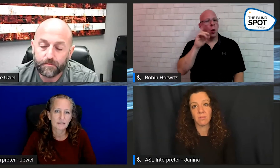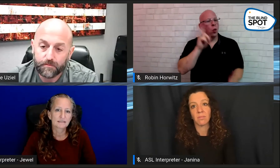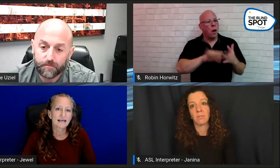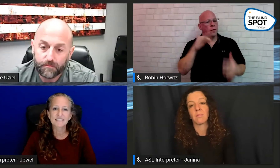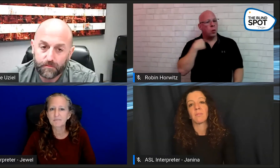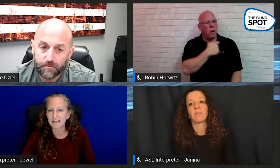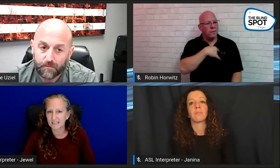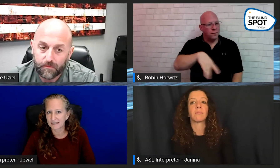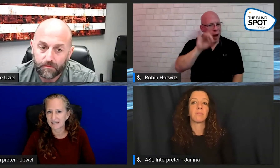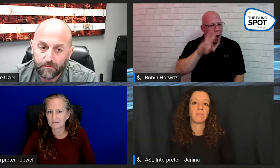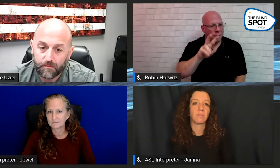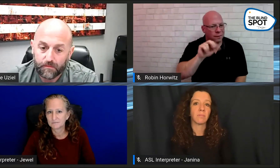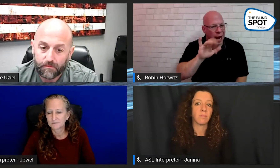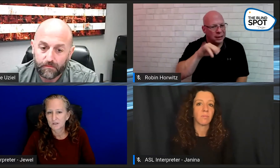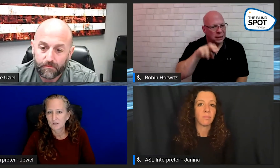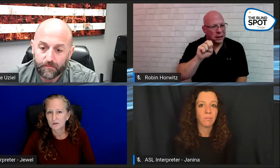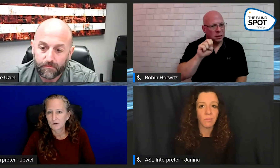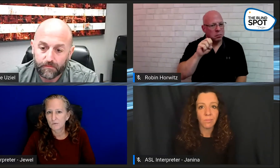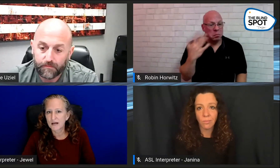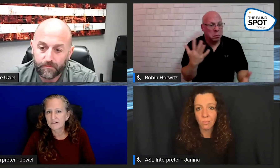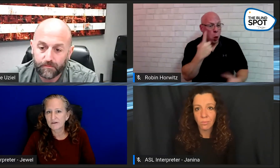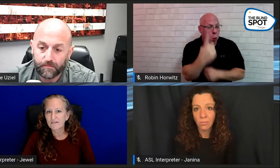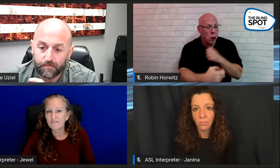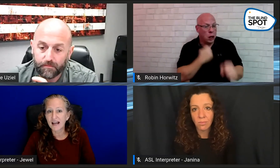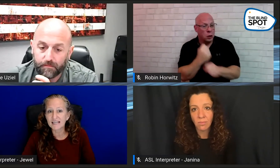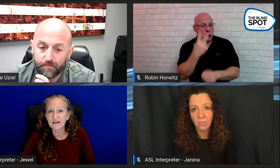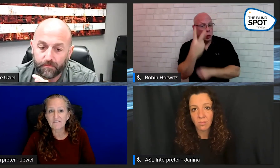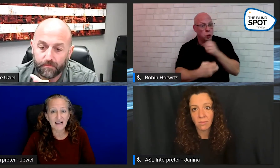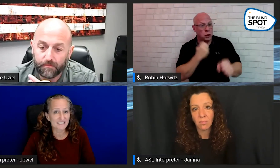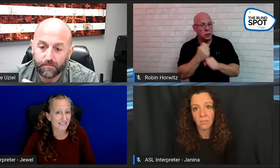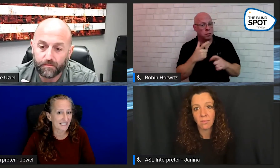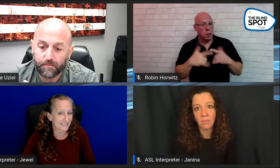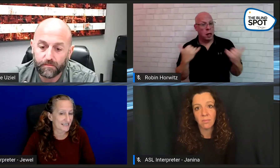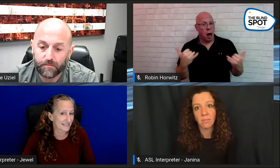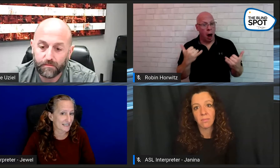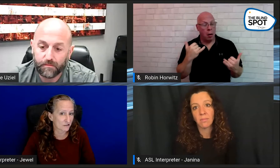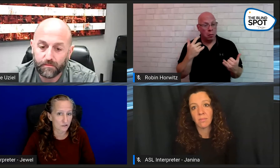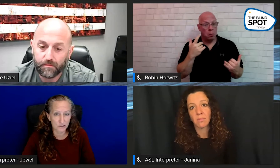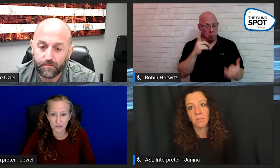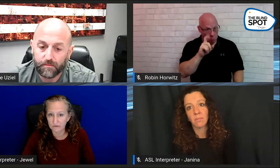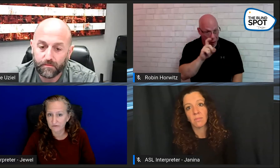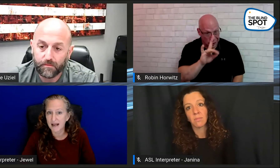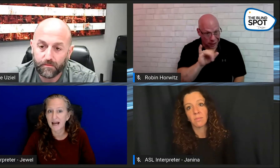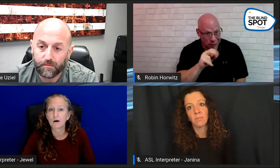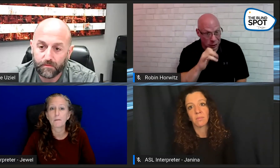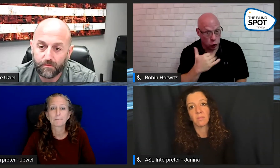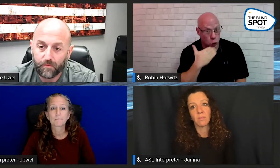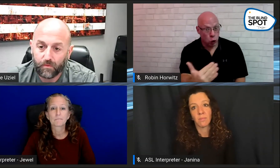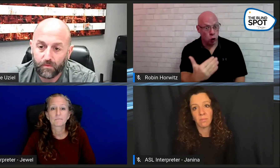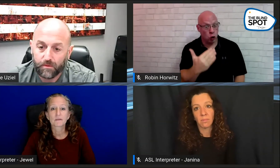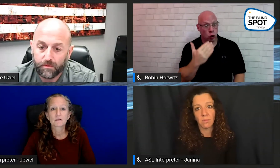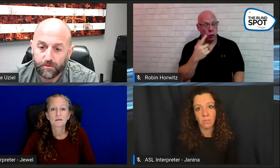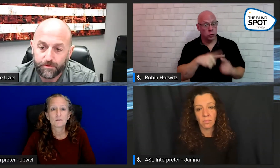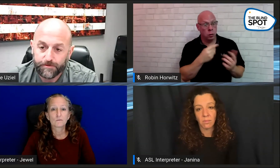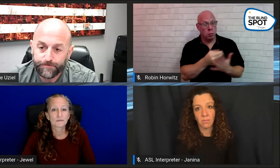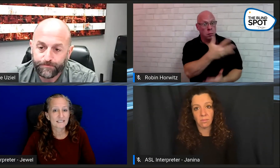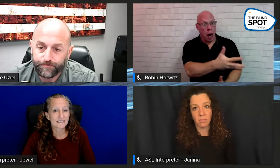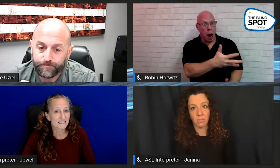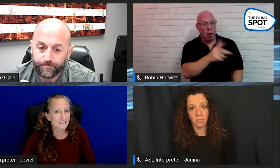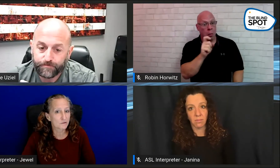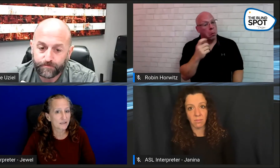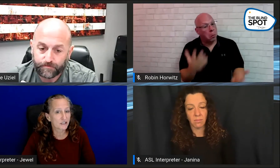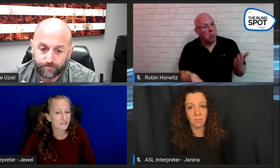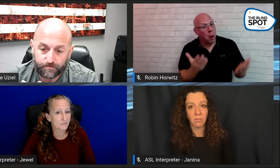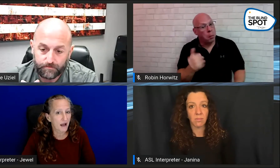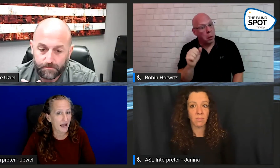example, let's speculate. What if we find a vaccine in a year or two from now? Will